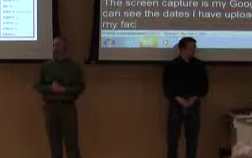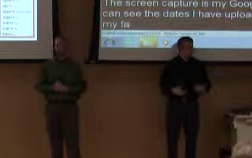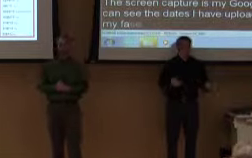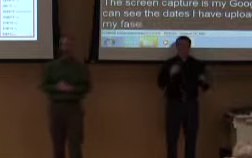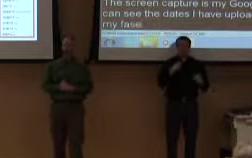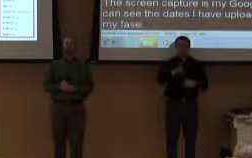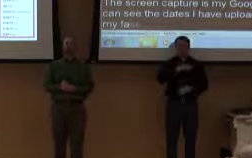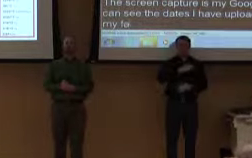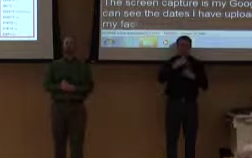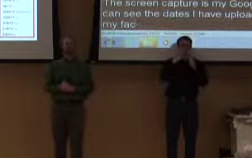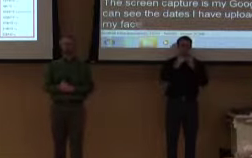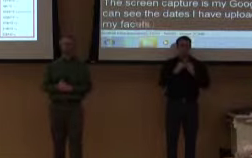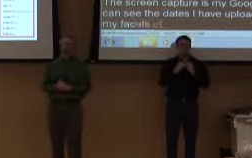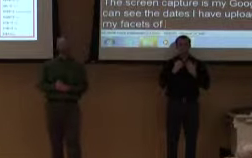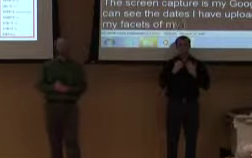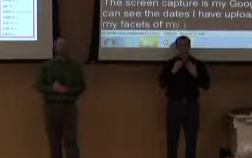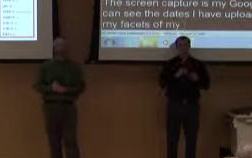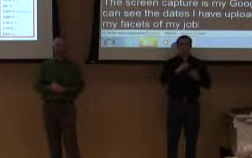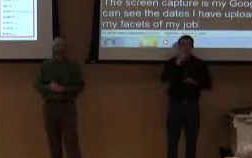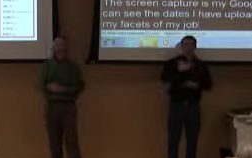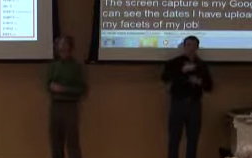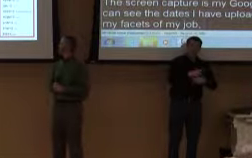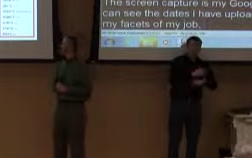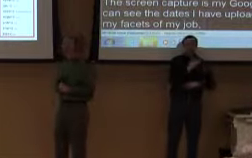invaluable for my productivity and sanity.